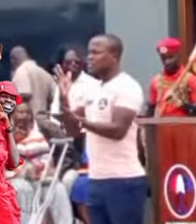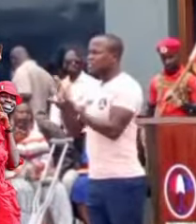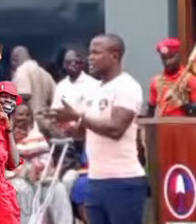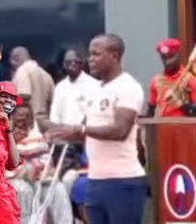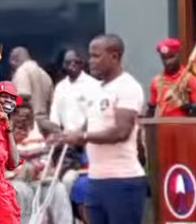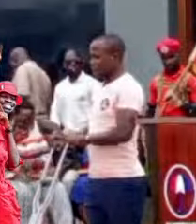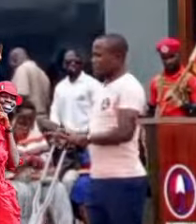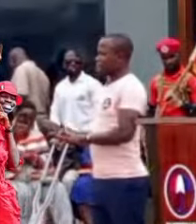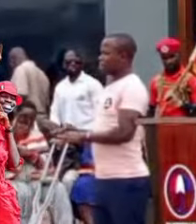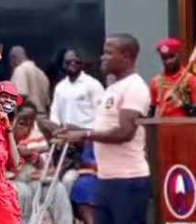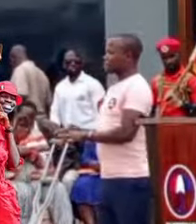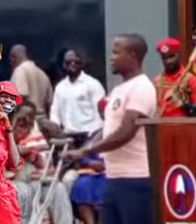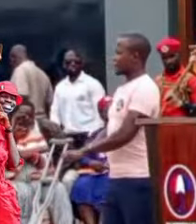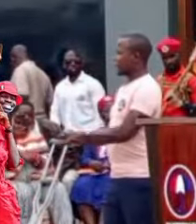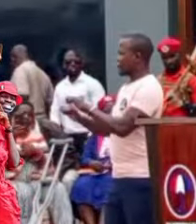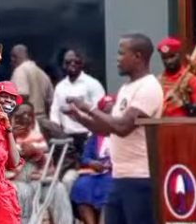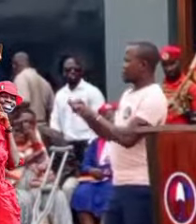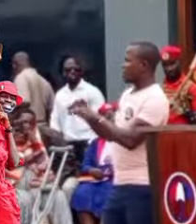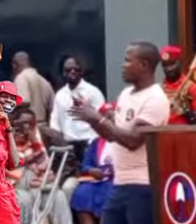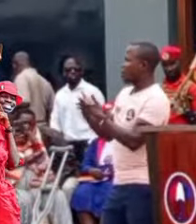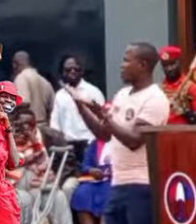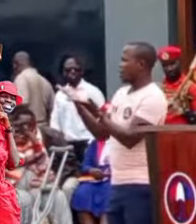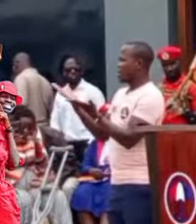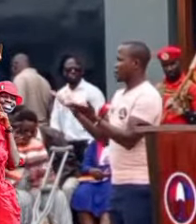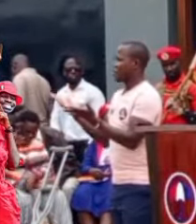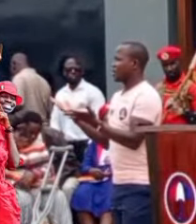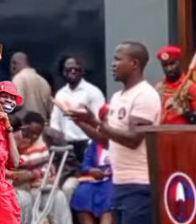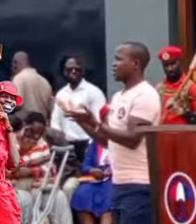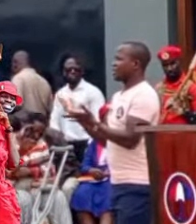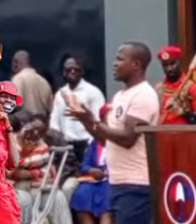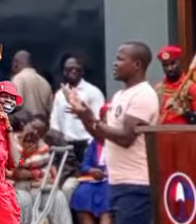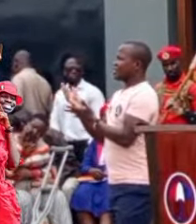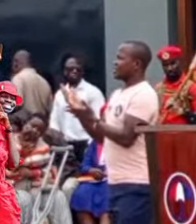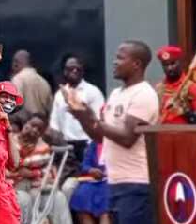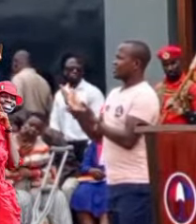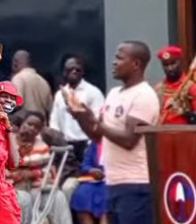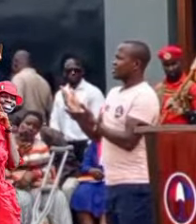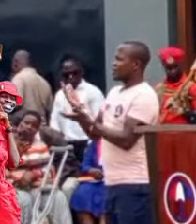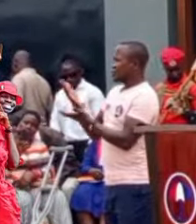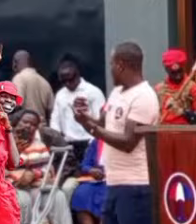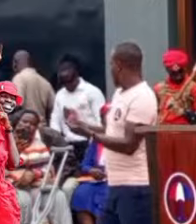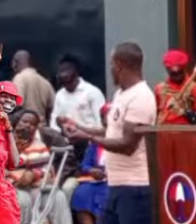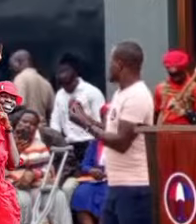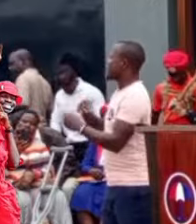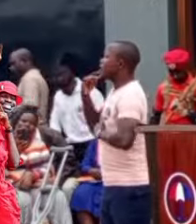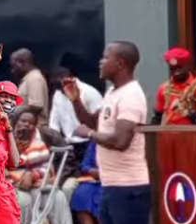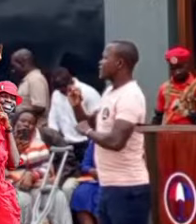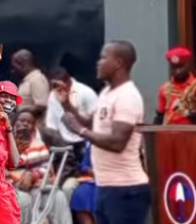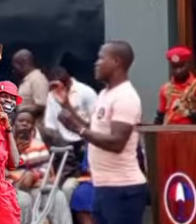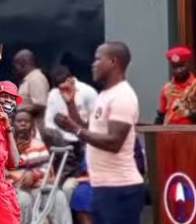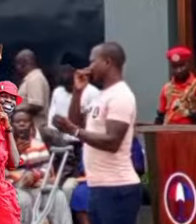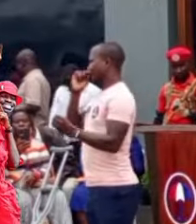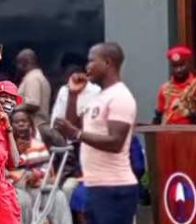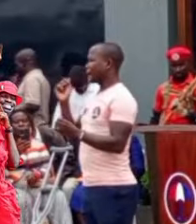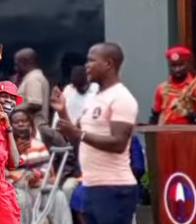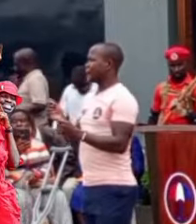ramps here or in Kamocha or everywhere. We are not even doing